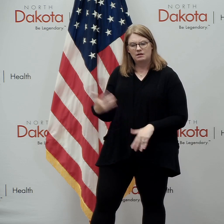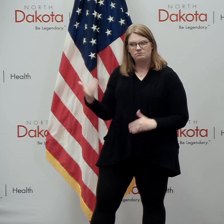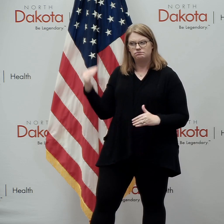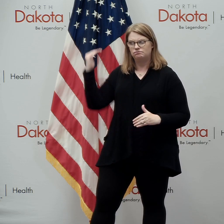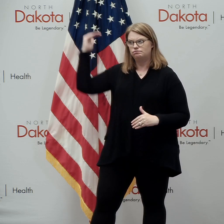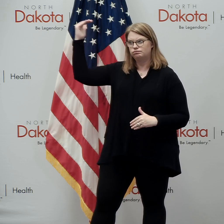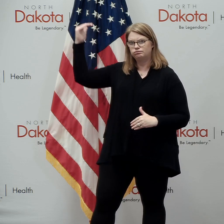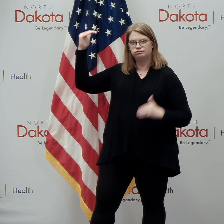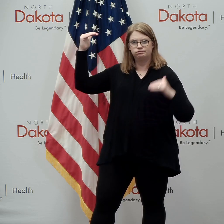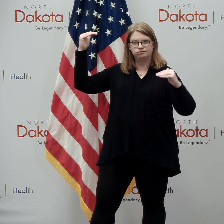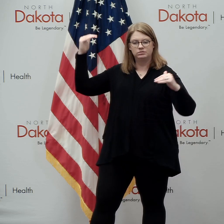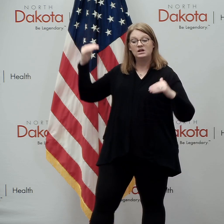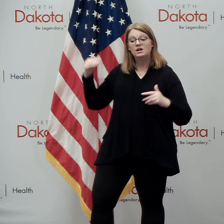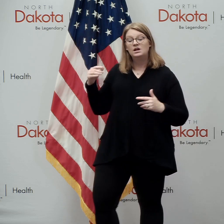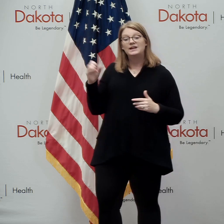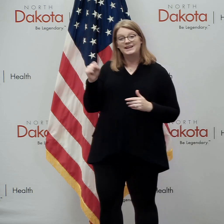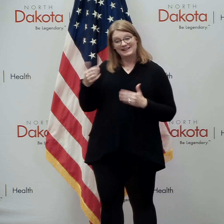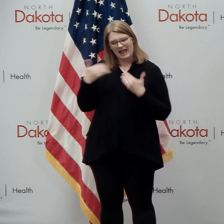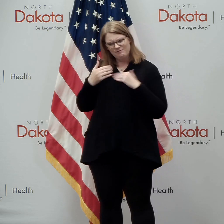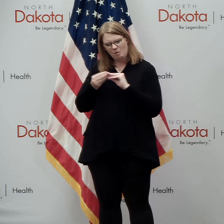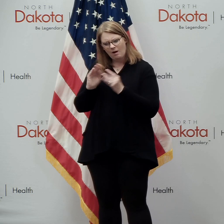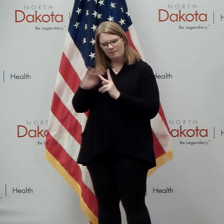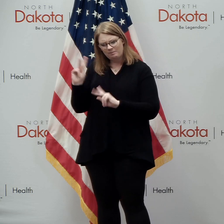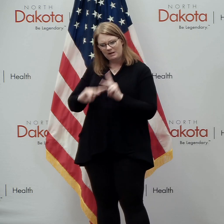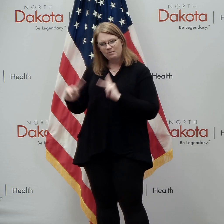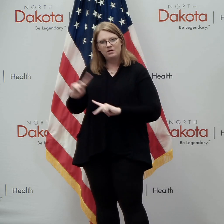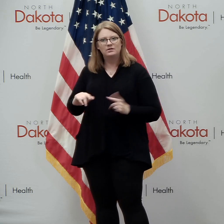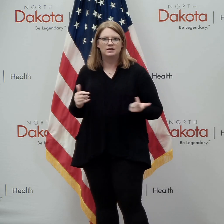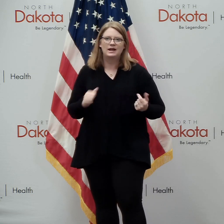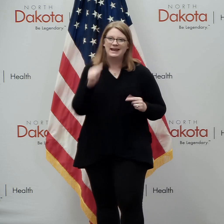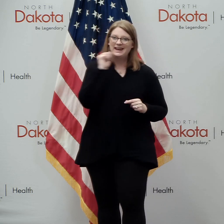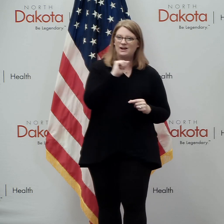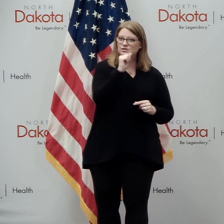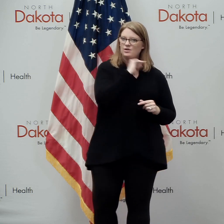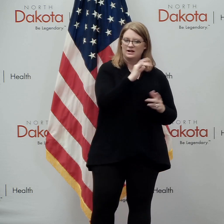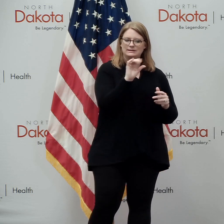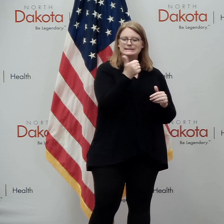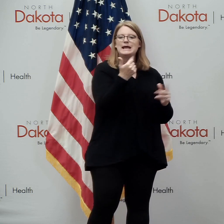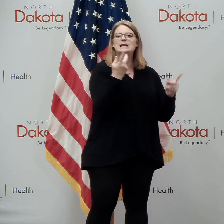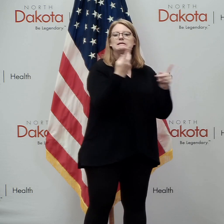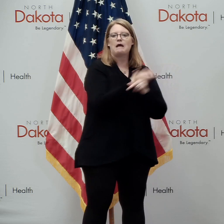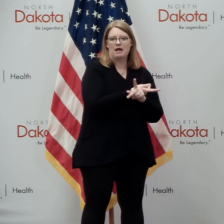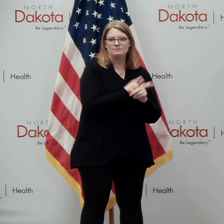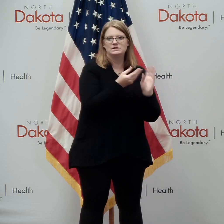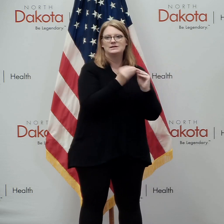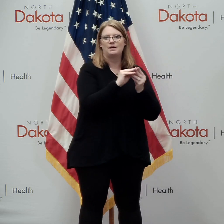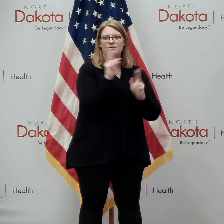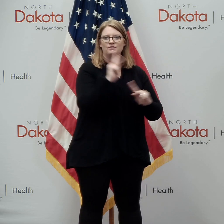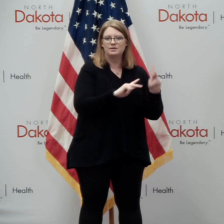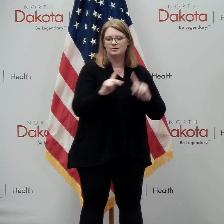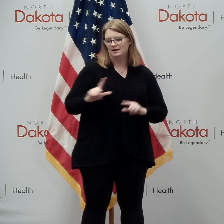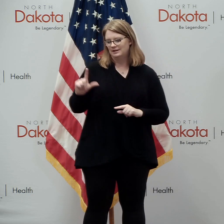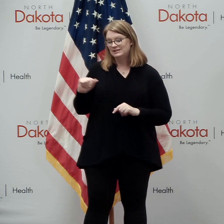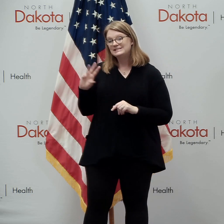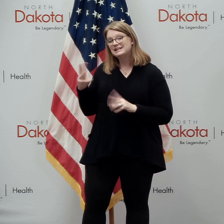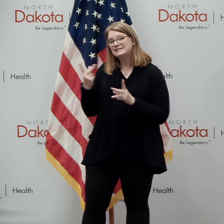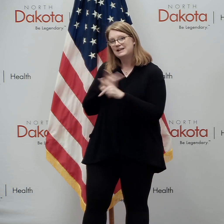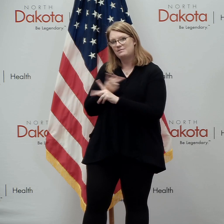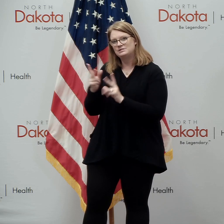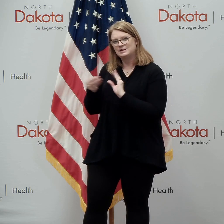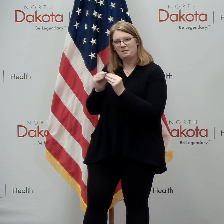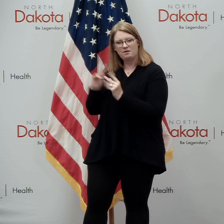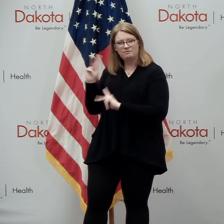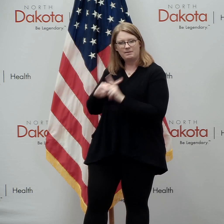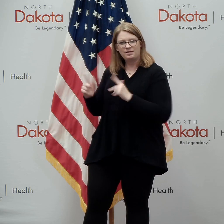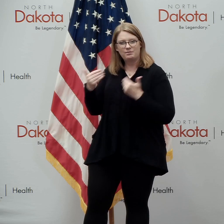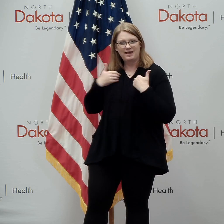they've got more people. Yes, they do. Arizona's got 10 times the population. Louisiana's got 6 times the population. But